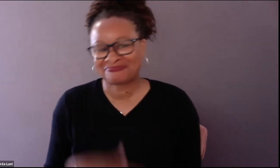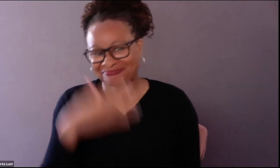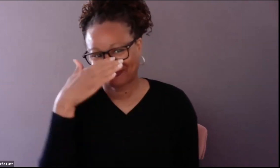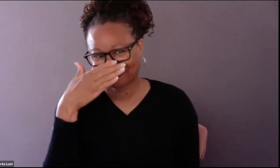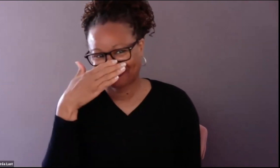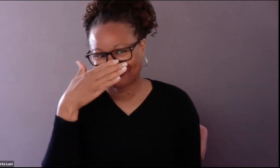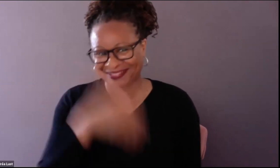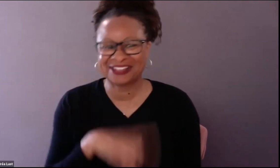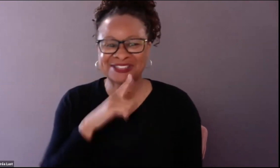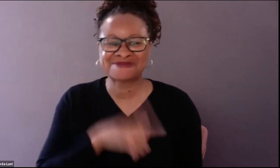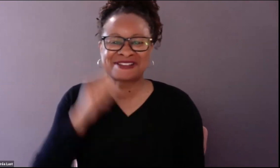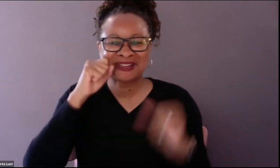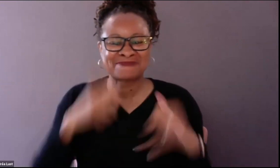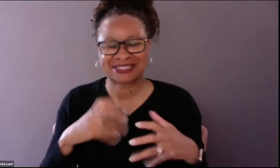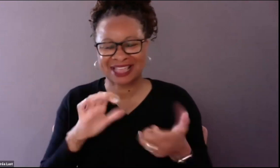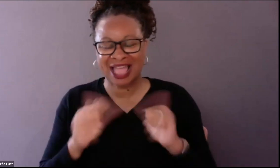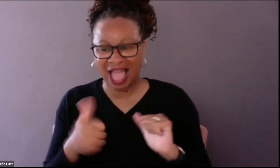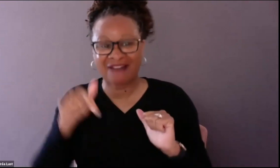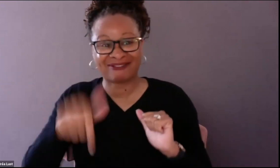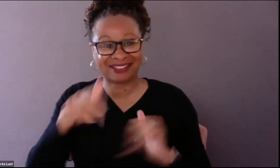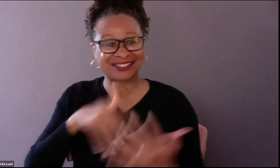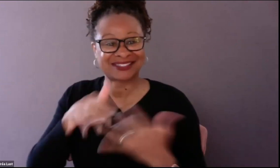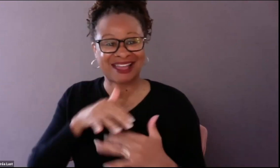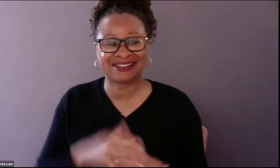It's really amazing how this society